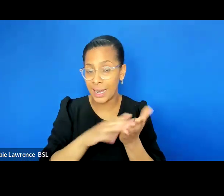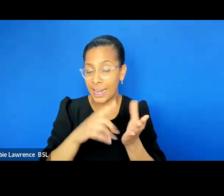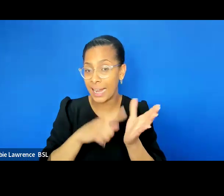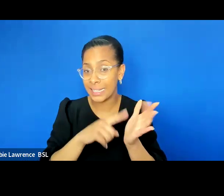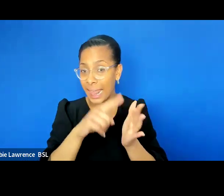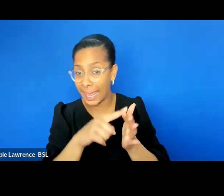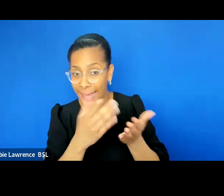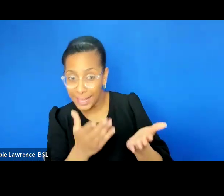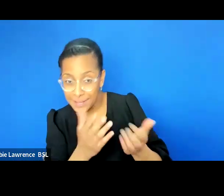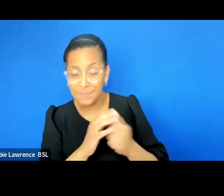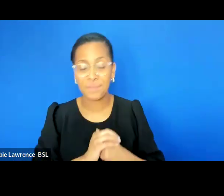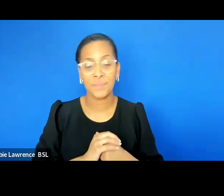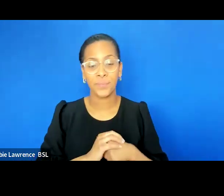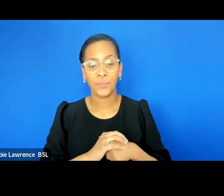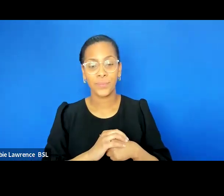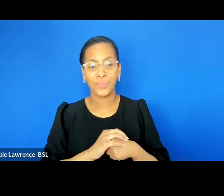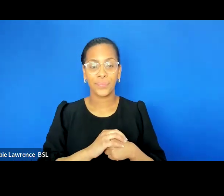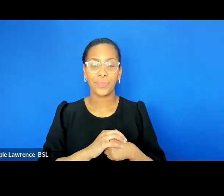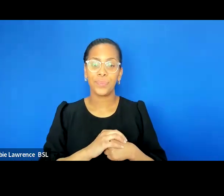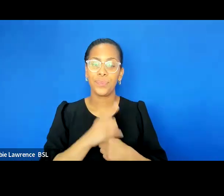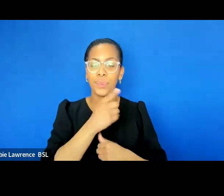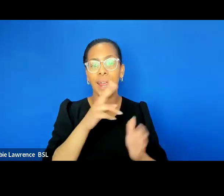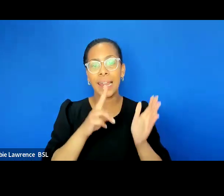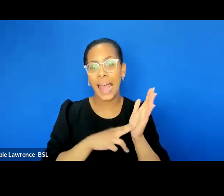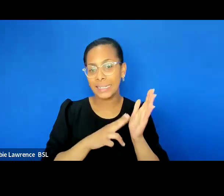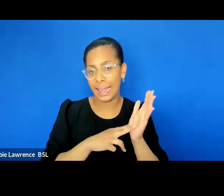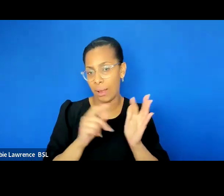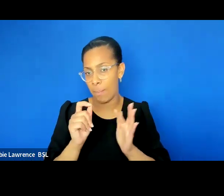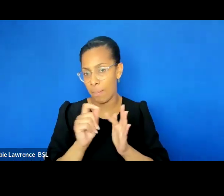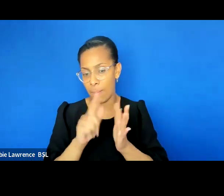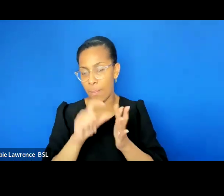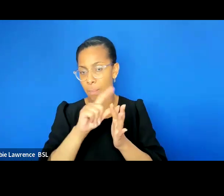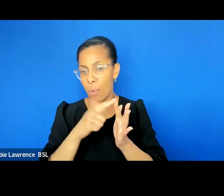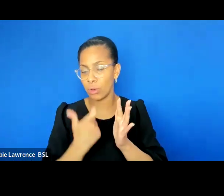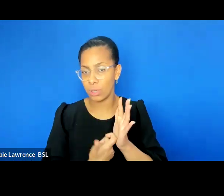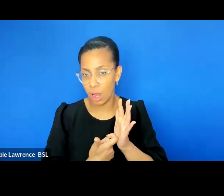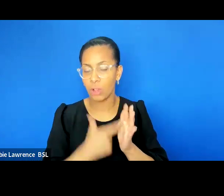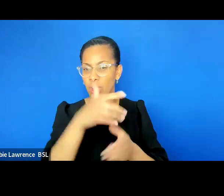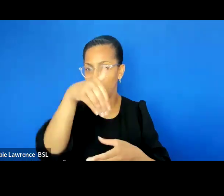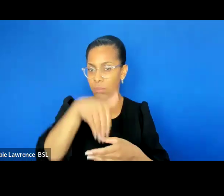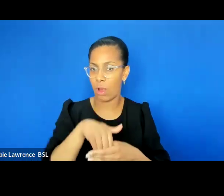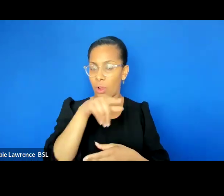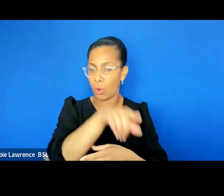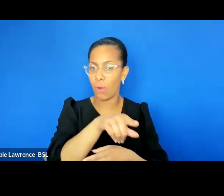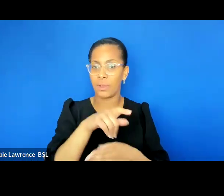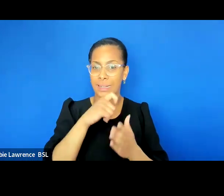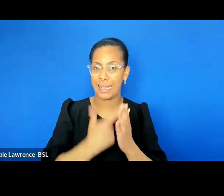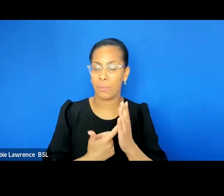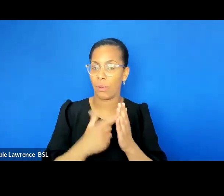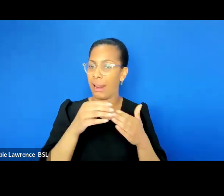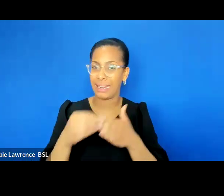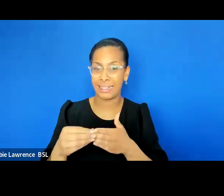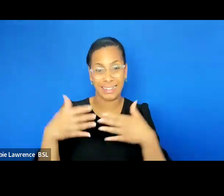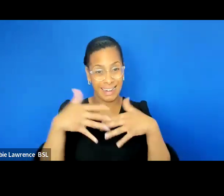if that's okay with you, Natalie. Natalie Podder is a member of our Disabled Leaders Network, and she's going to be talking to